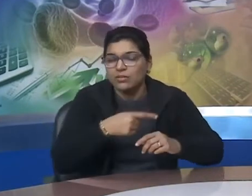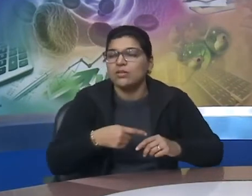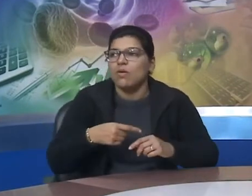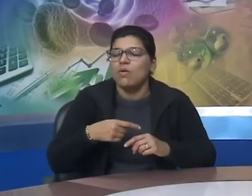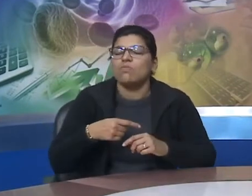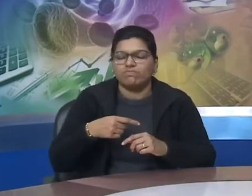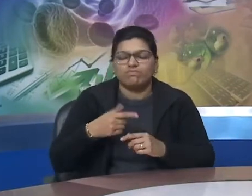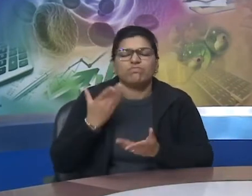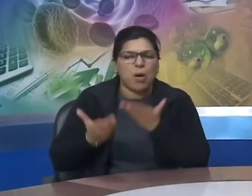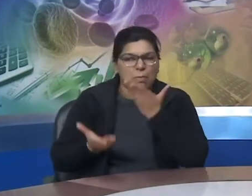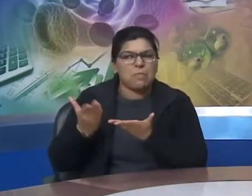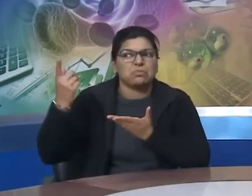Maybe,